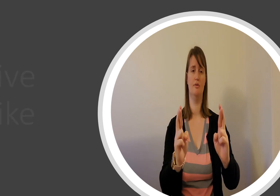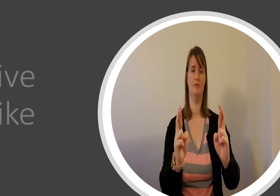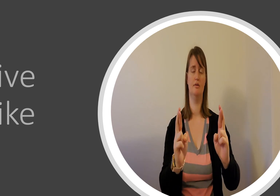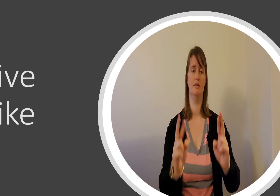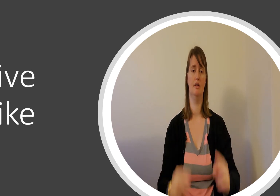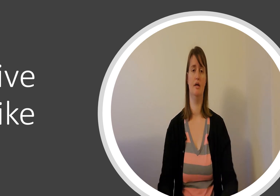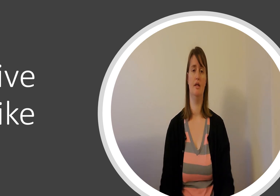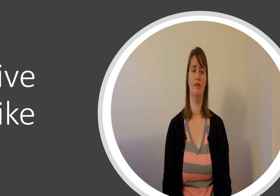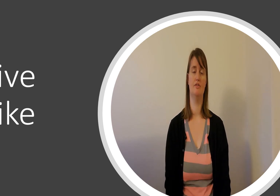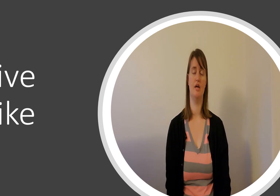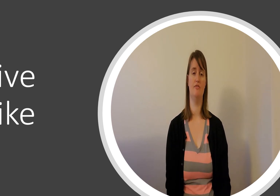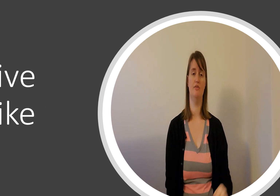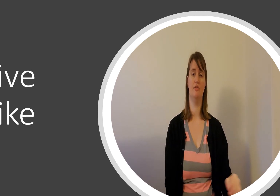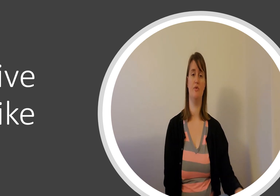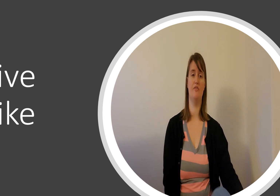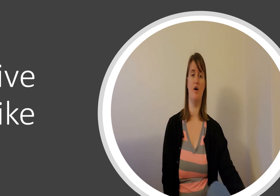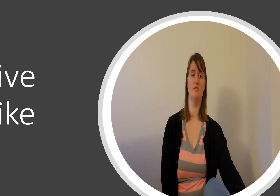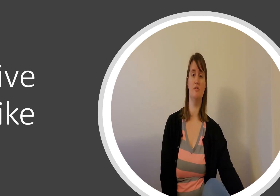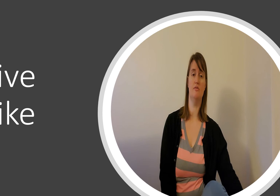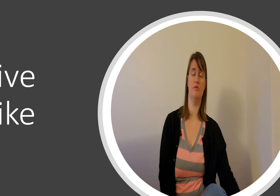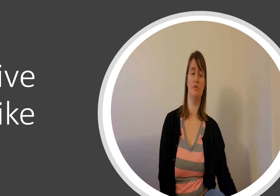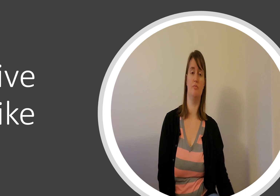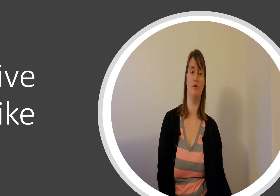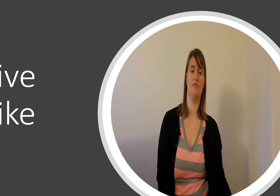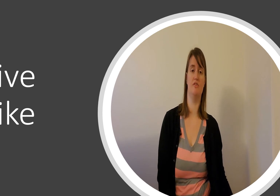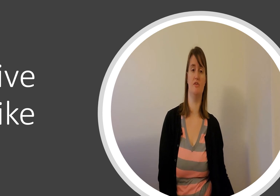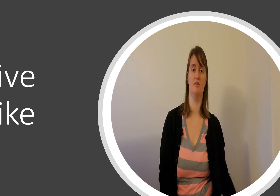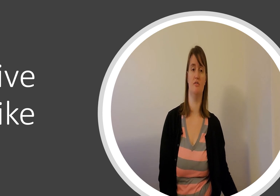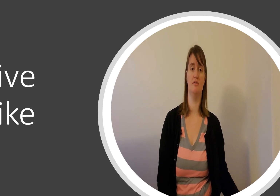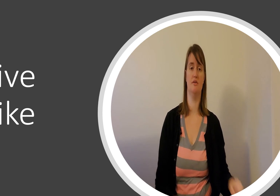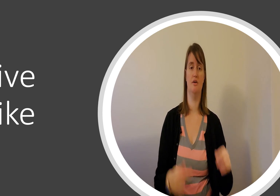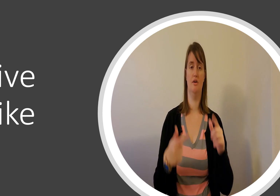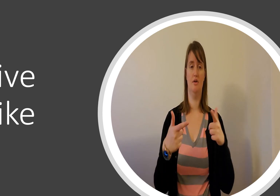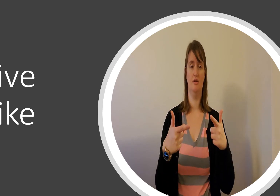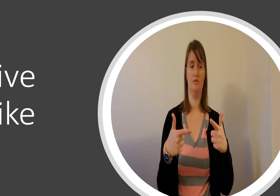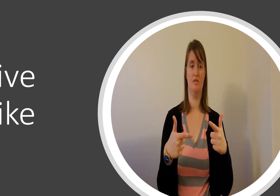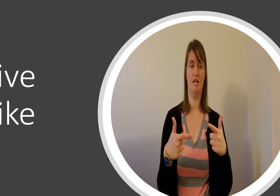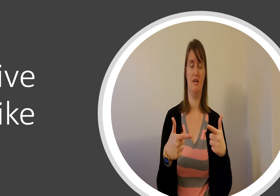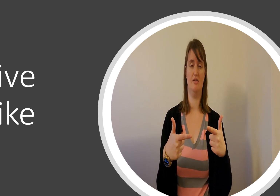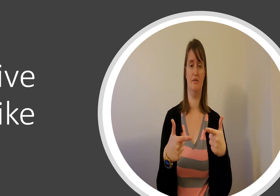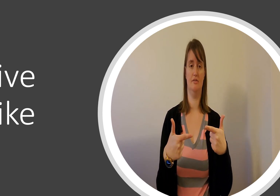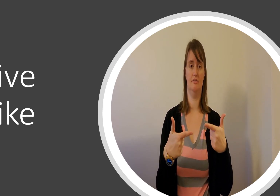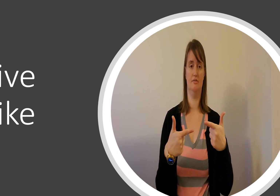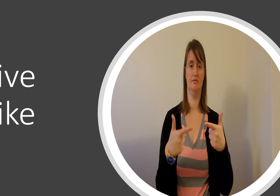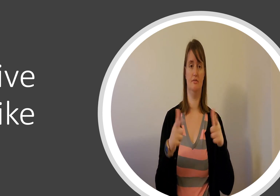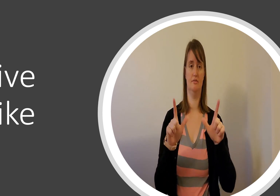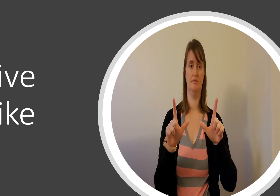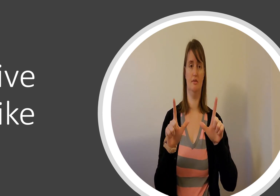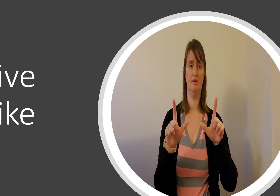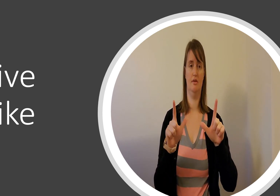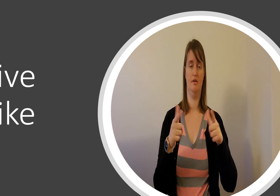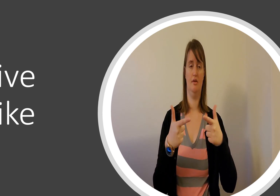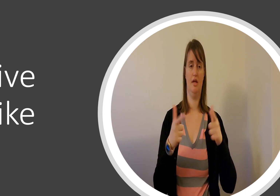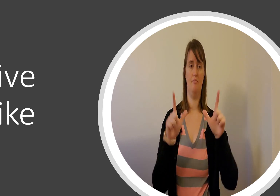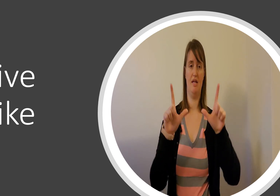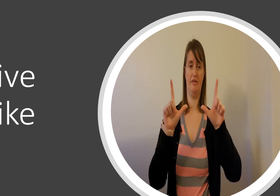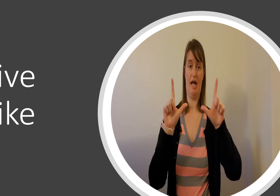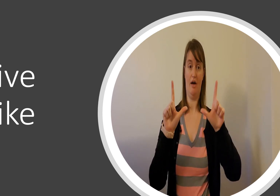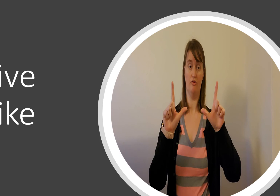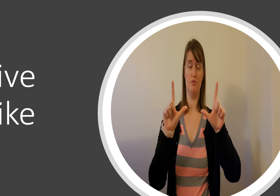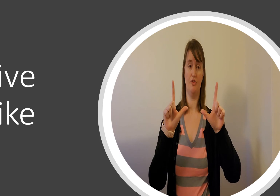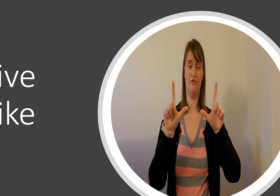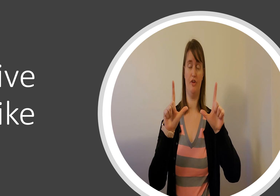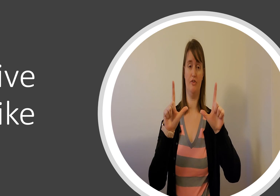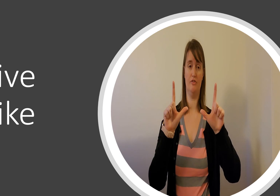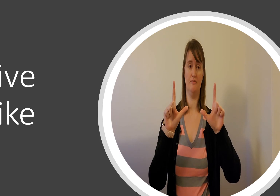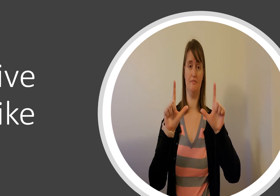hope. The sign for live we've also learned in previous songs. So we take and make